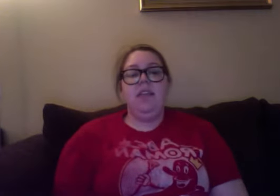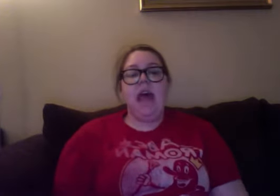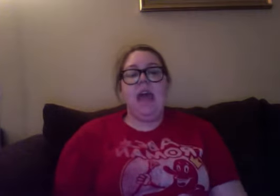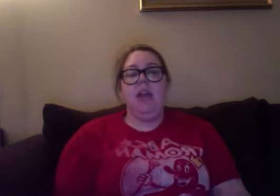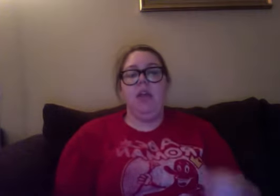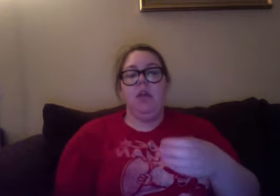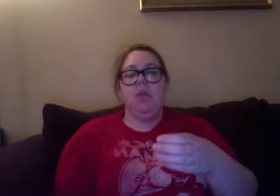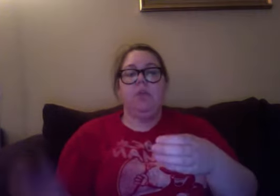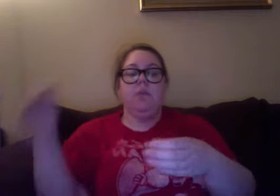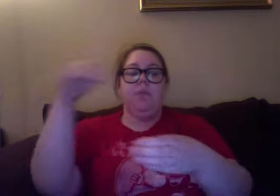inside,